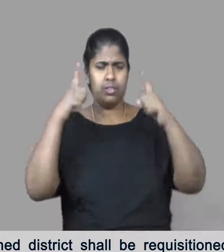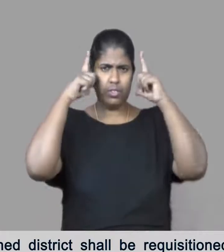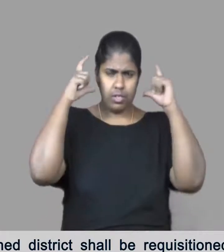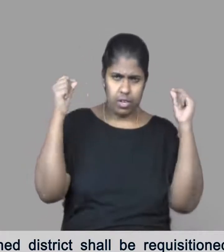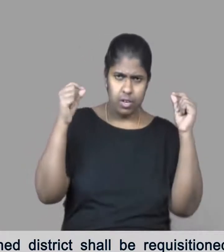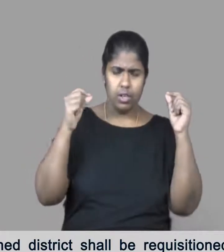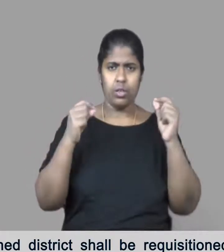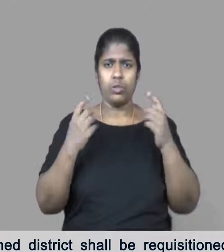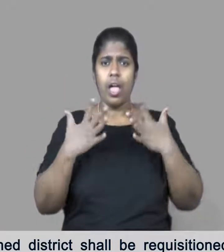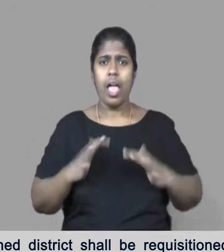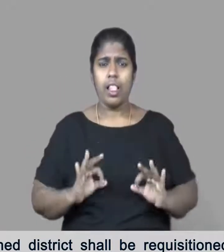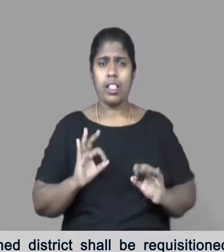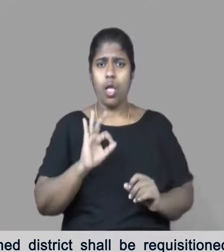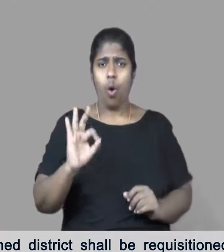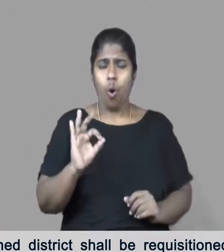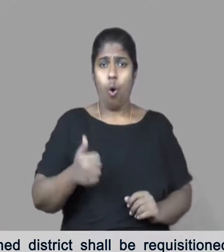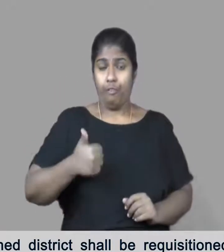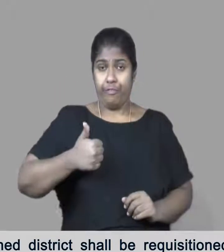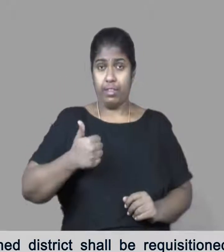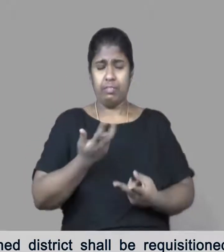shall be requisitioned